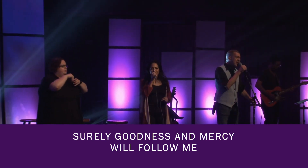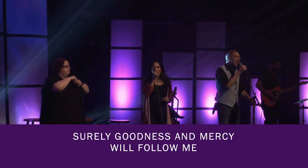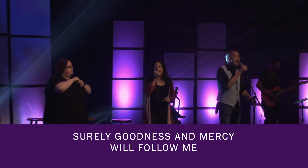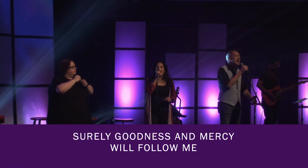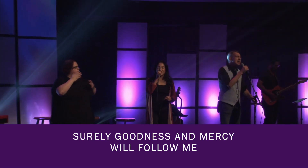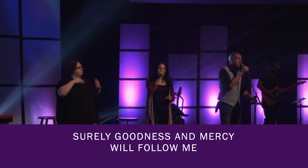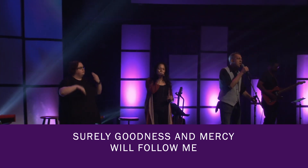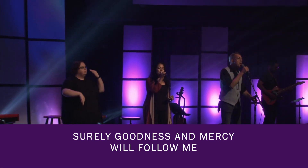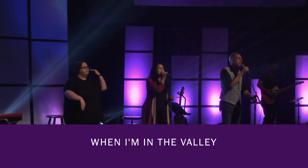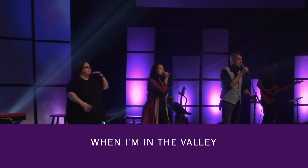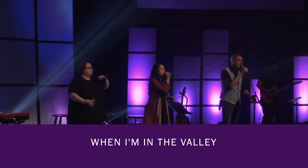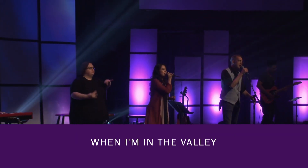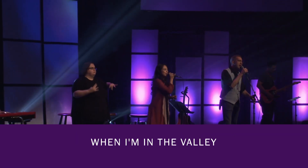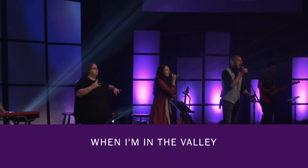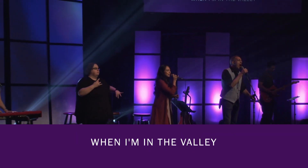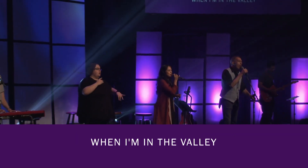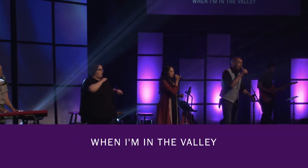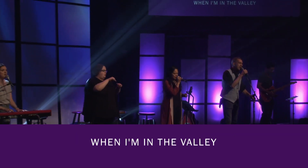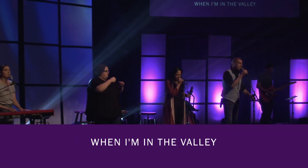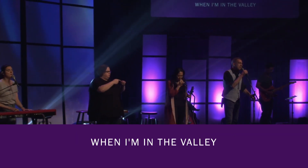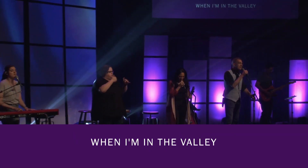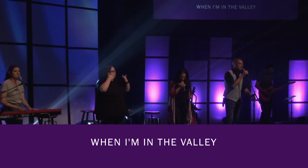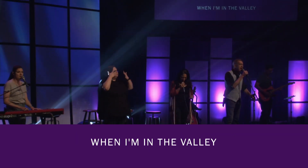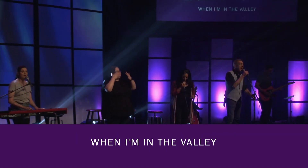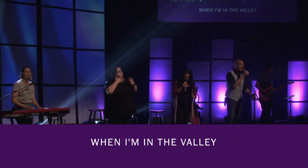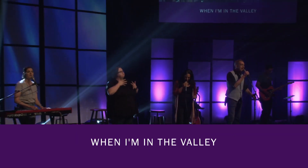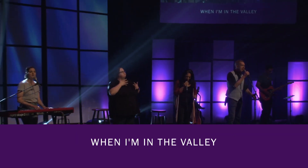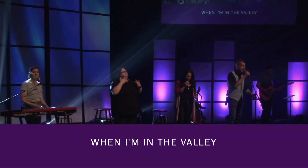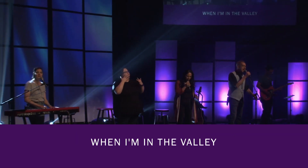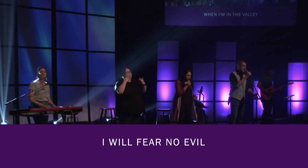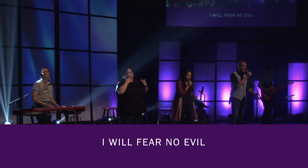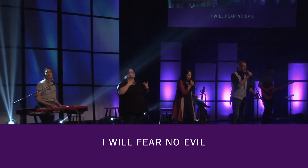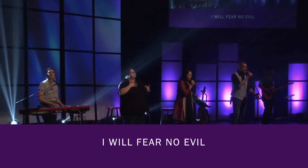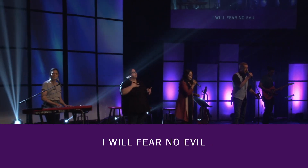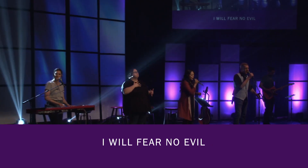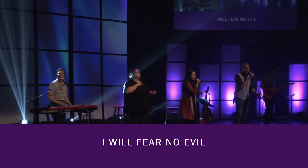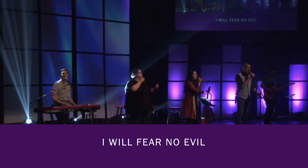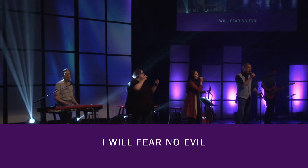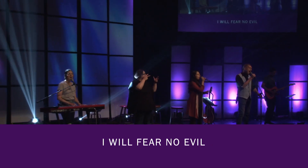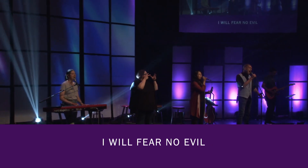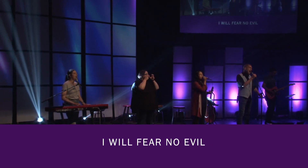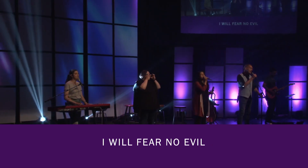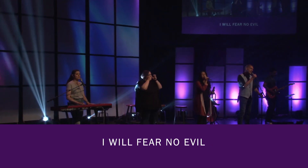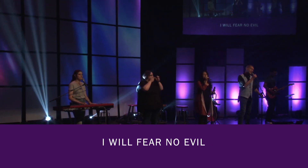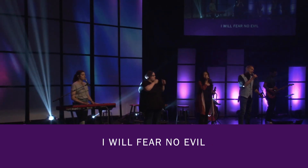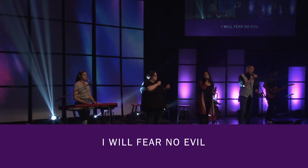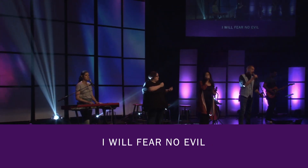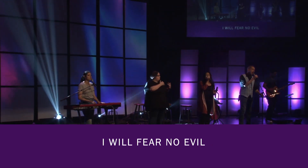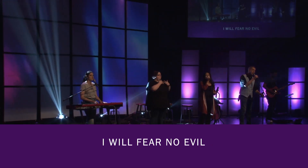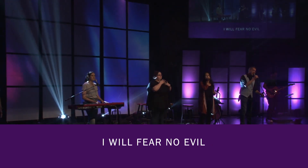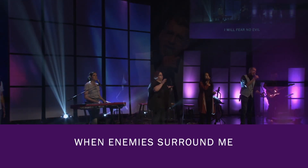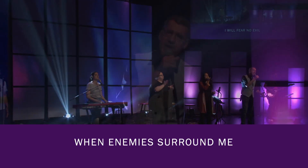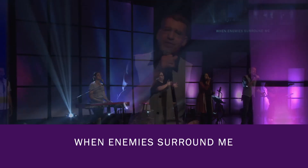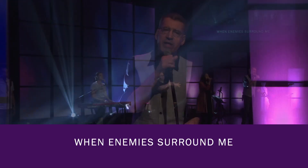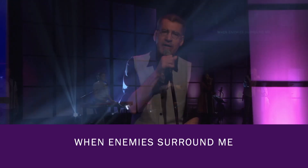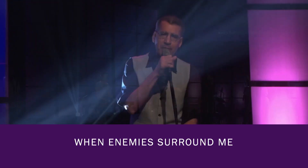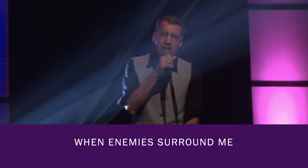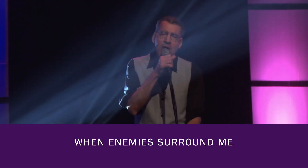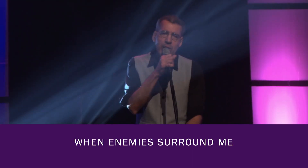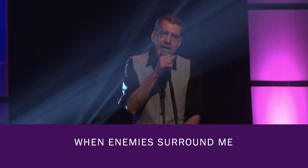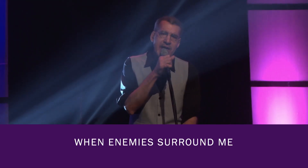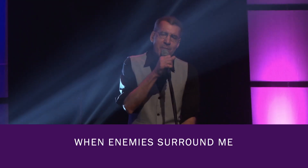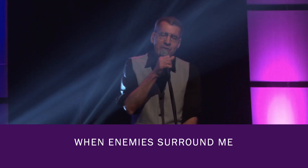will follow me. When I'm in the valley, I will fear no